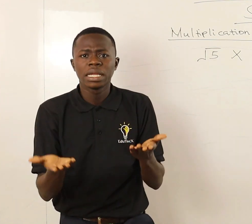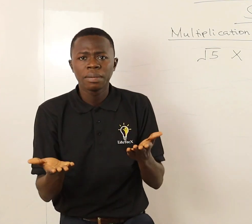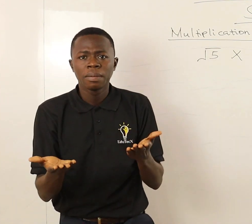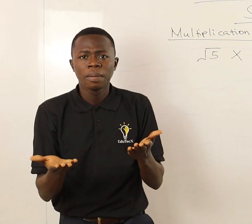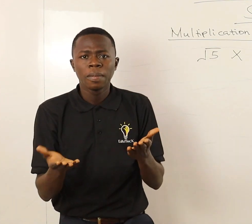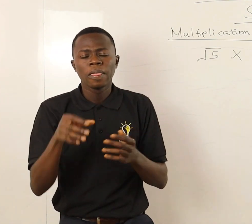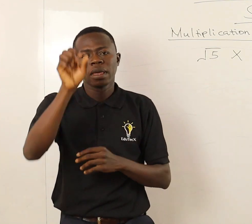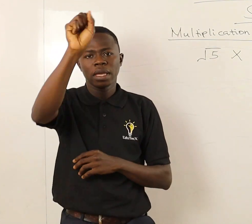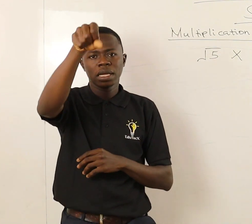by square root of 3?